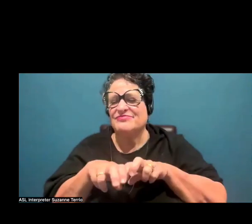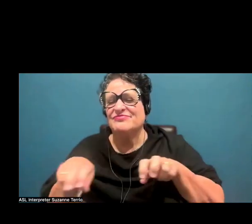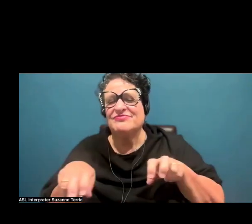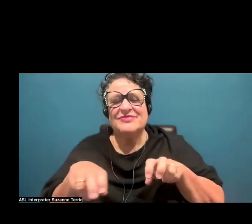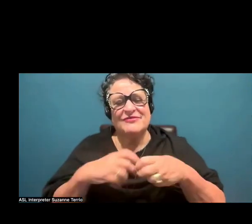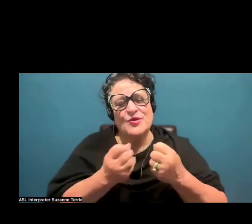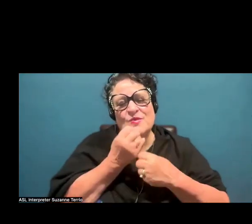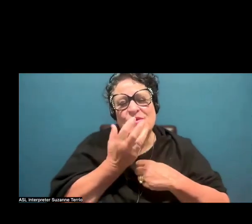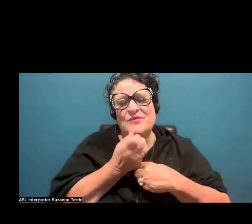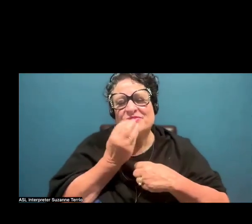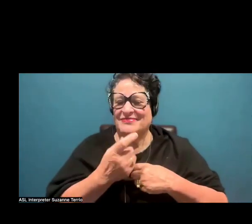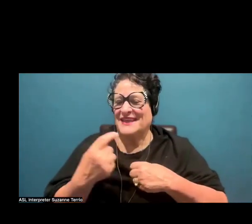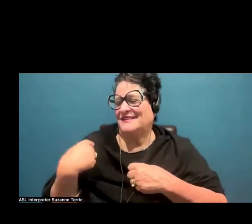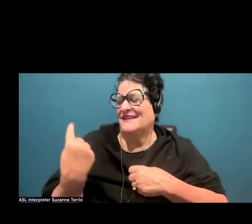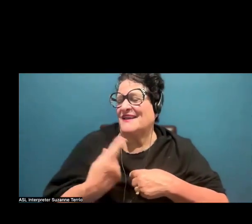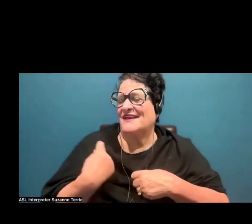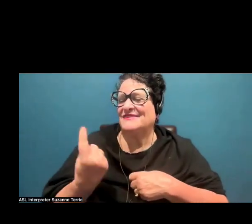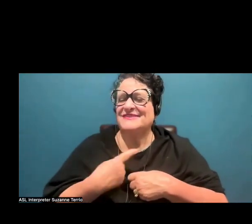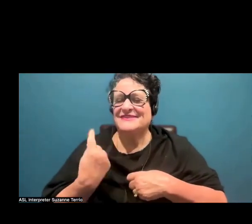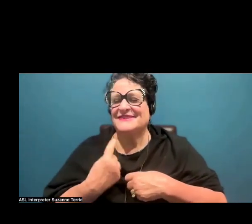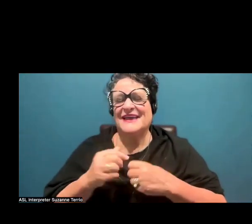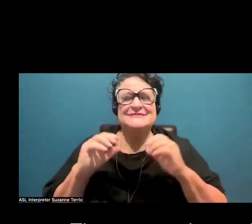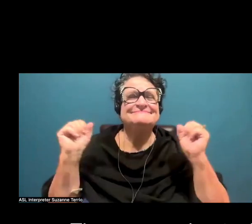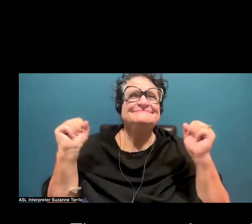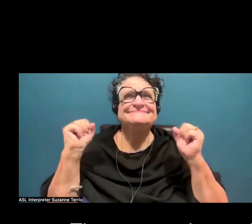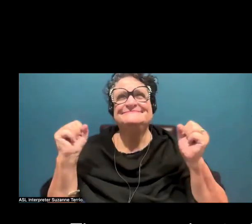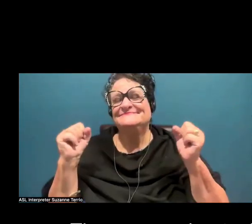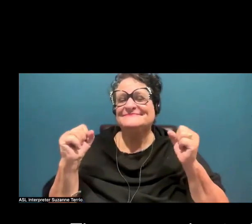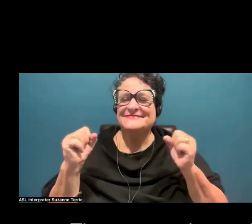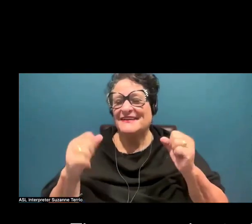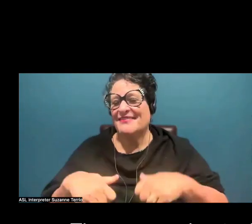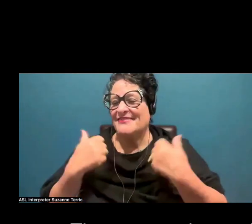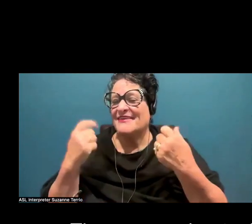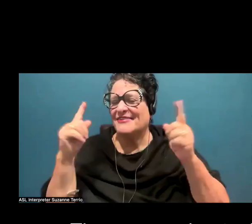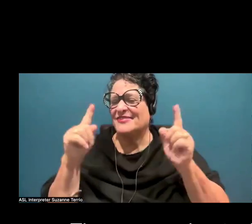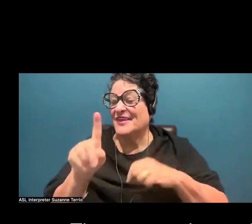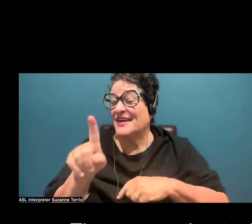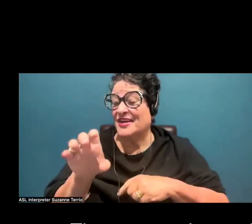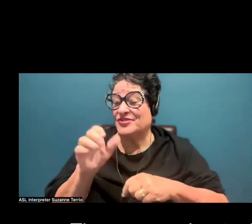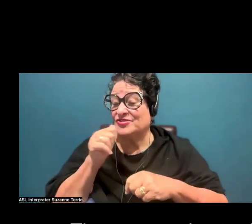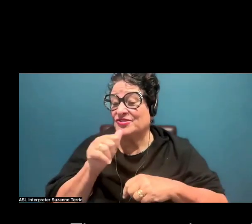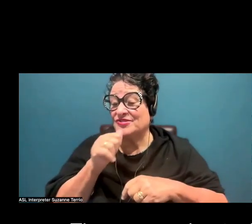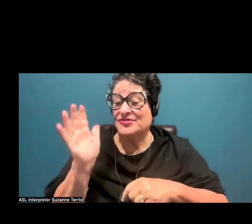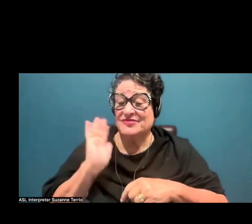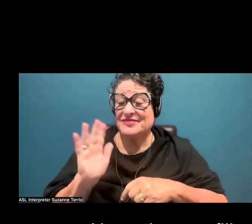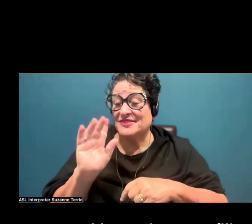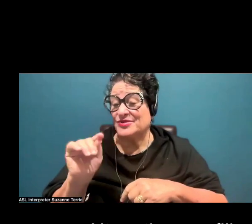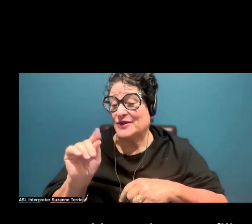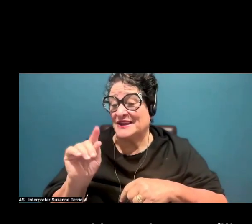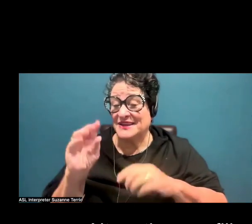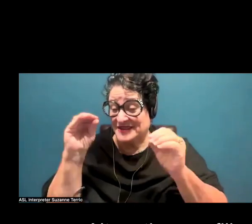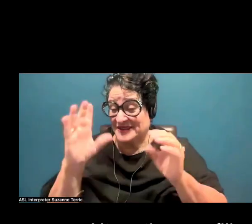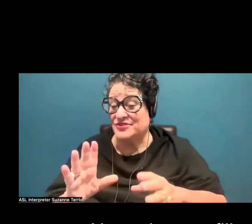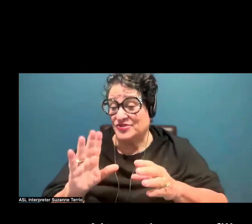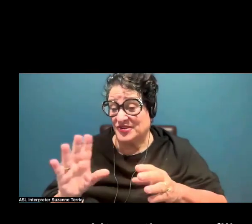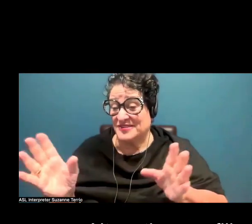and us, full of us, humming and alive. There were about 100 girls when it started, and 20 teachers. Altogether,